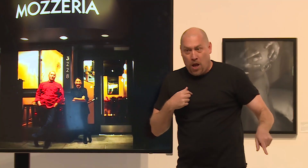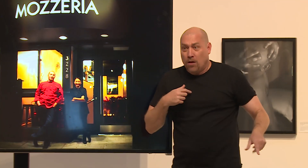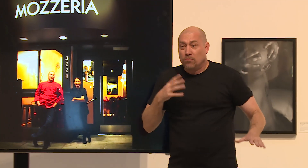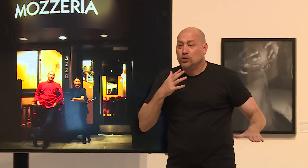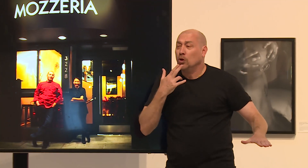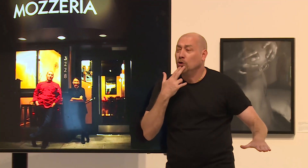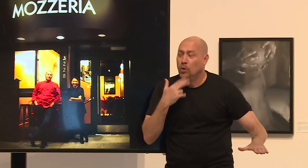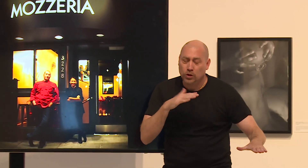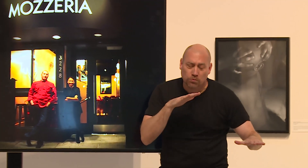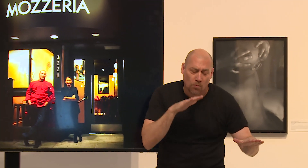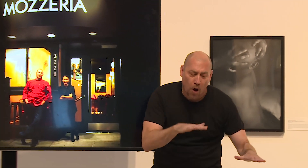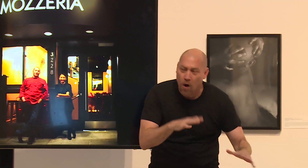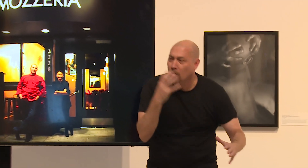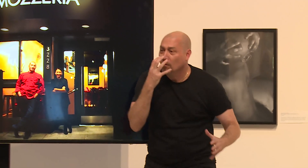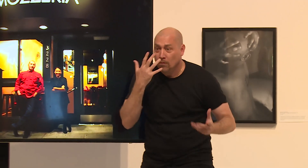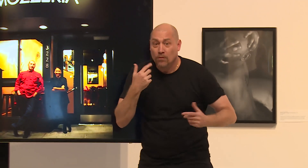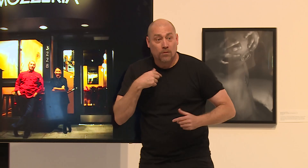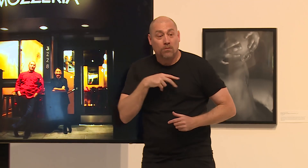what. But there was this cute little child.